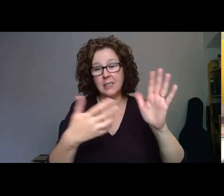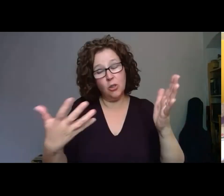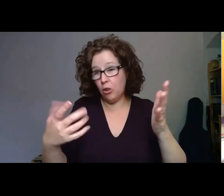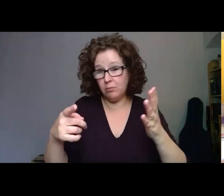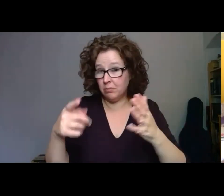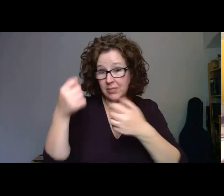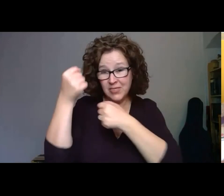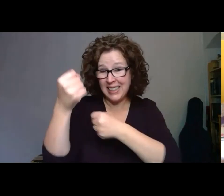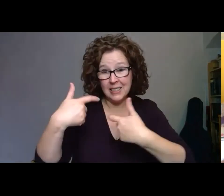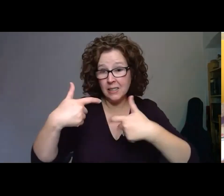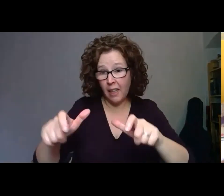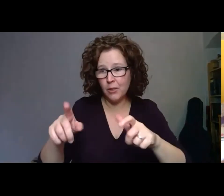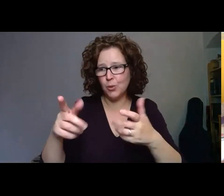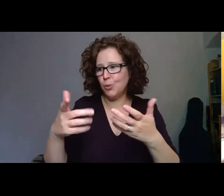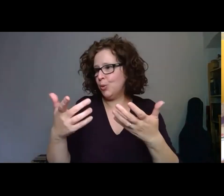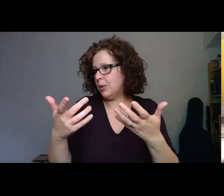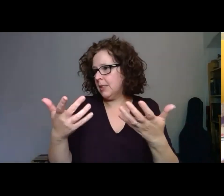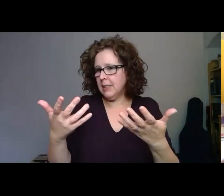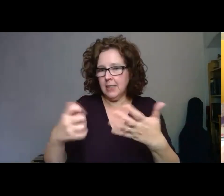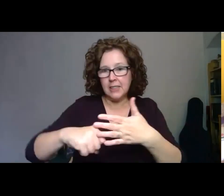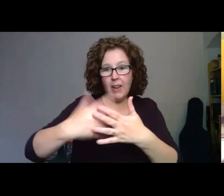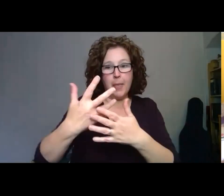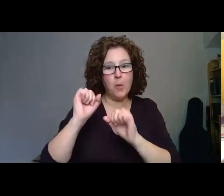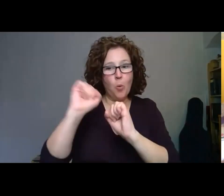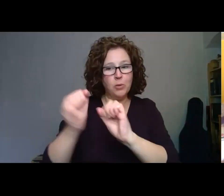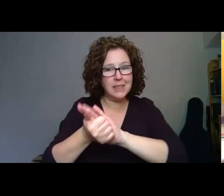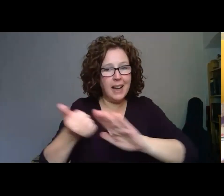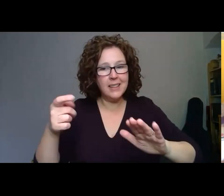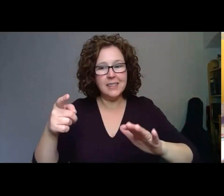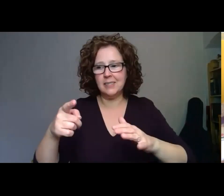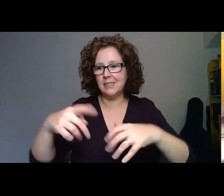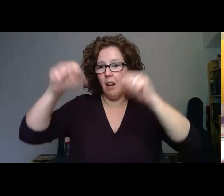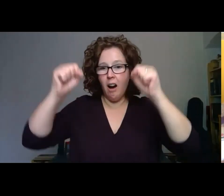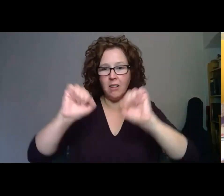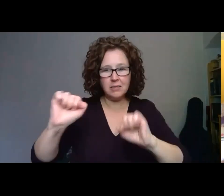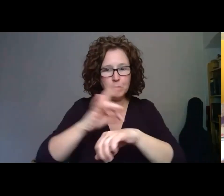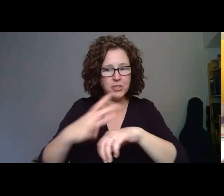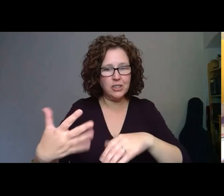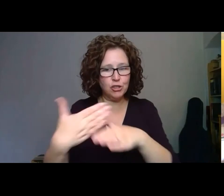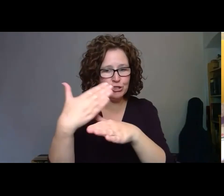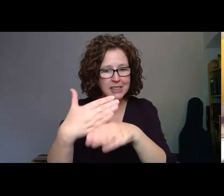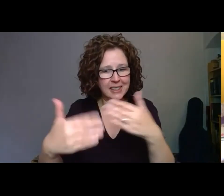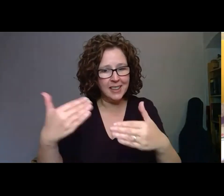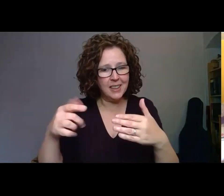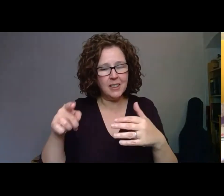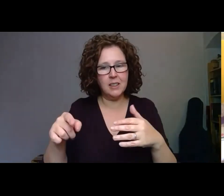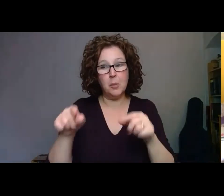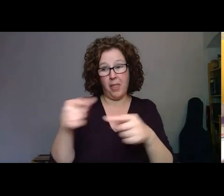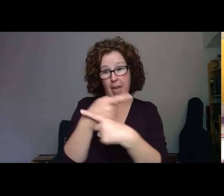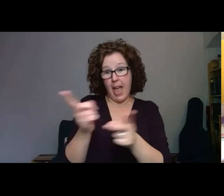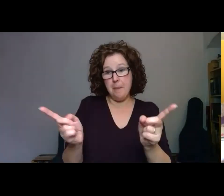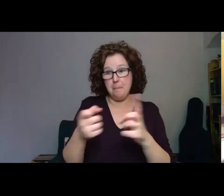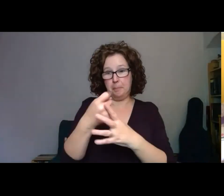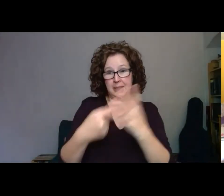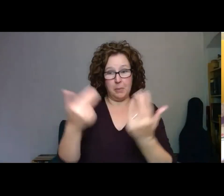to develop their talents and begin a professional career. They are exchanging ideas